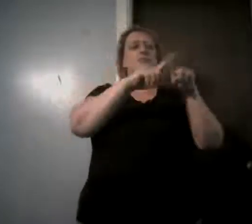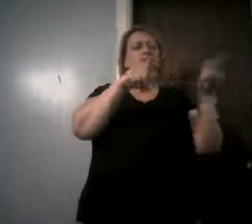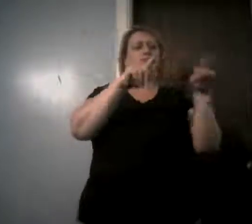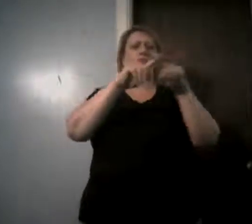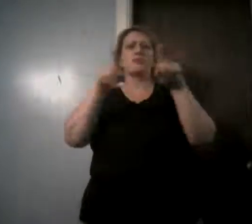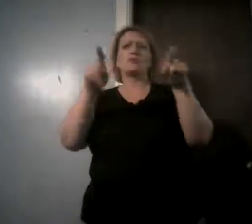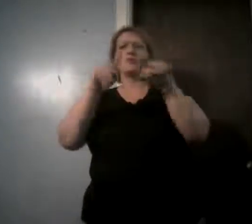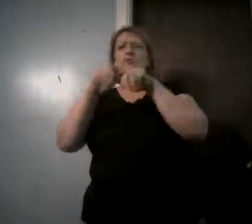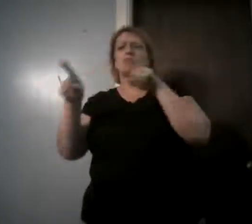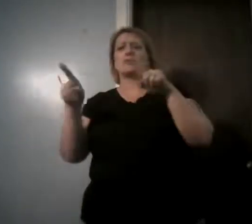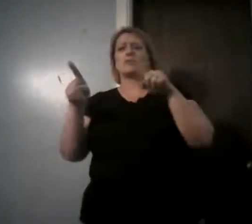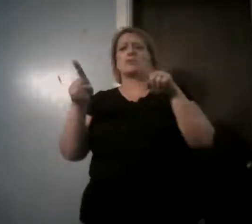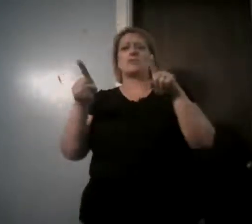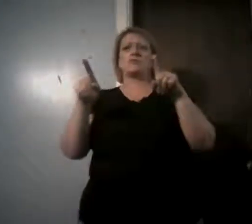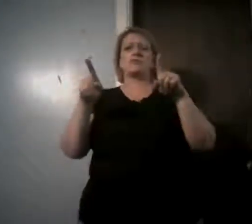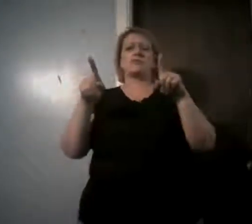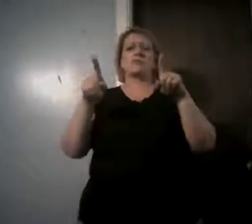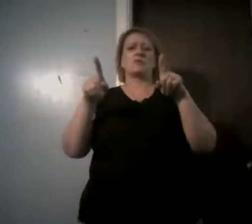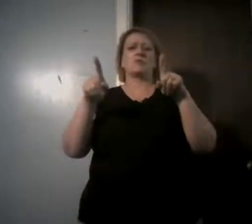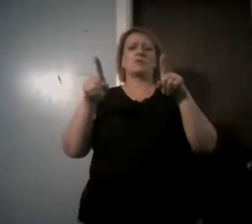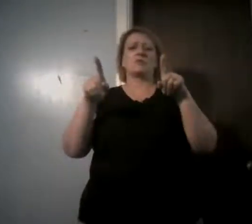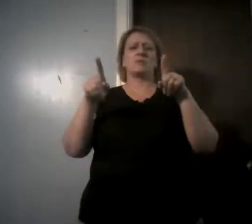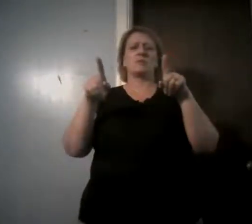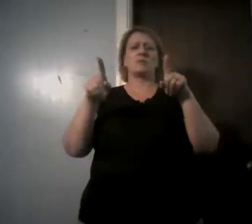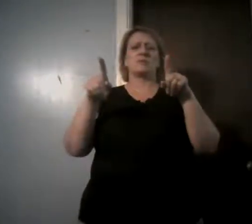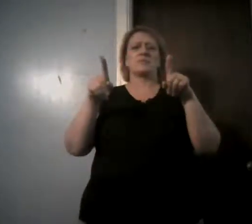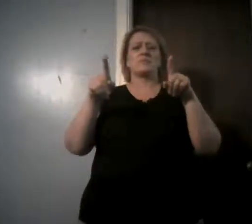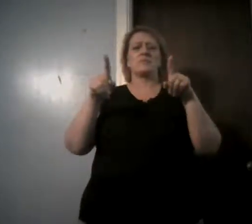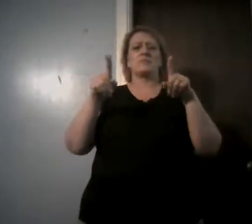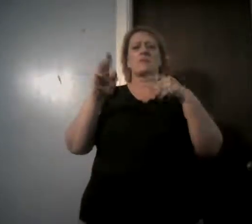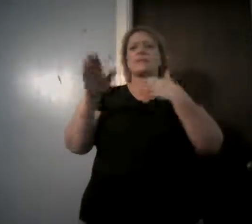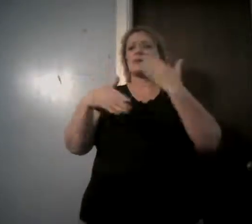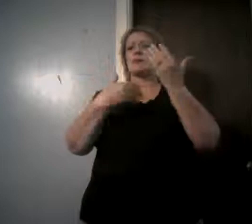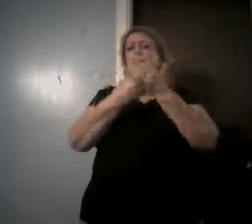Not all headaches are the same at all. They all have one thing in common: pain.